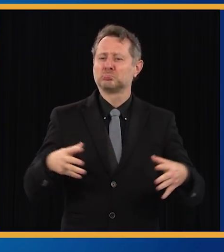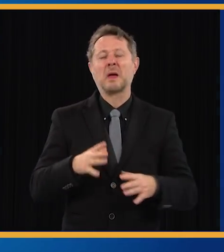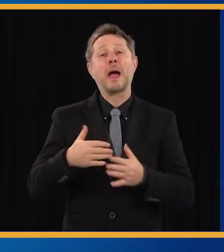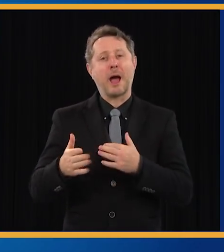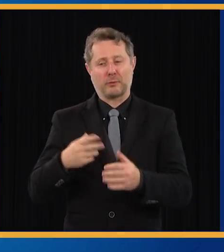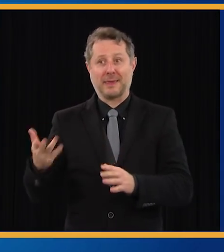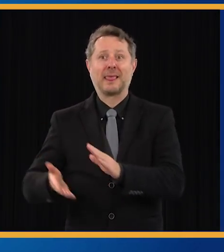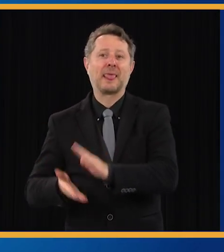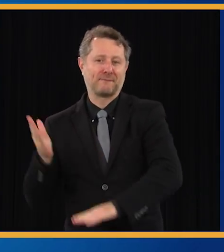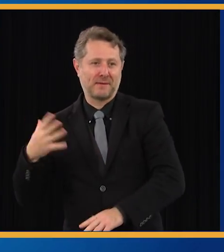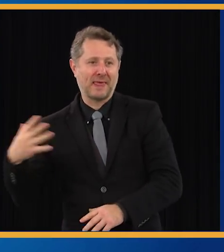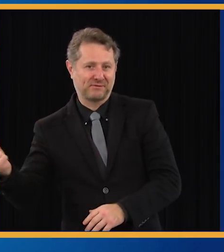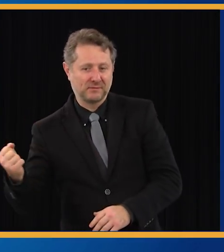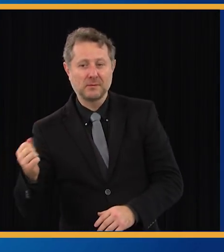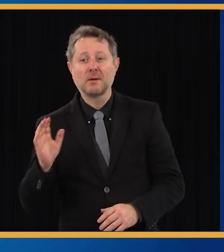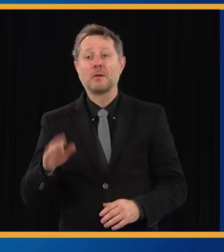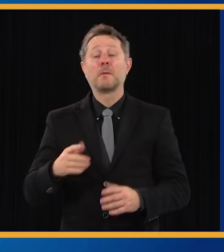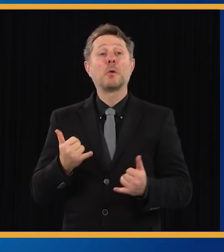Monday.